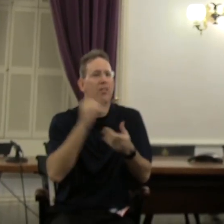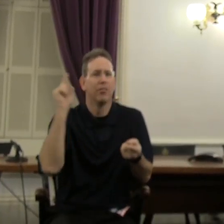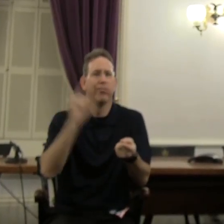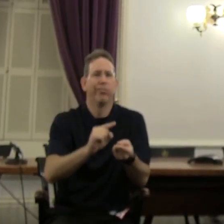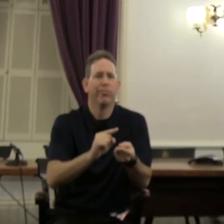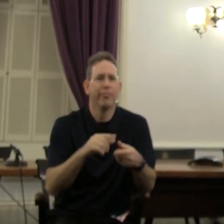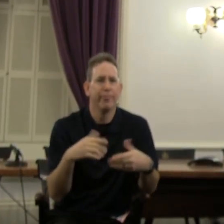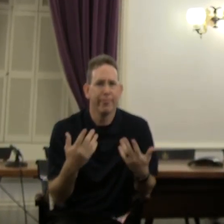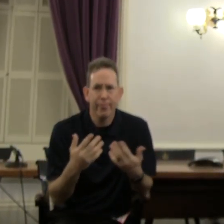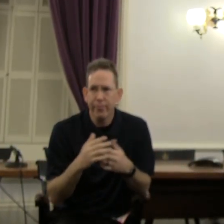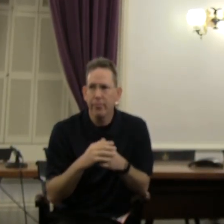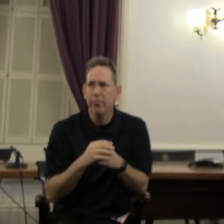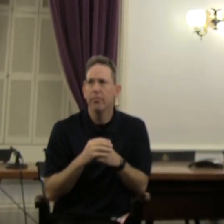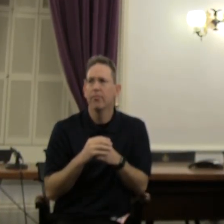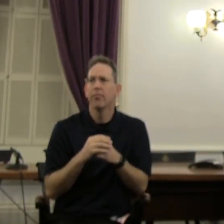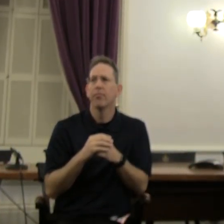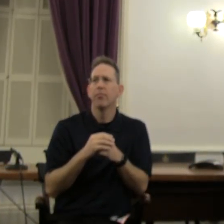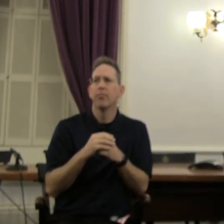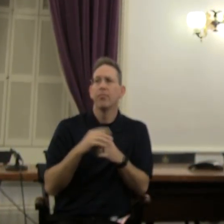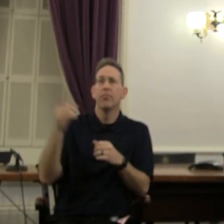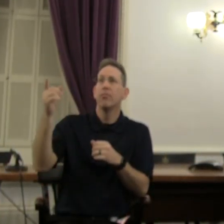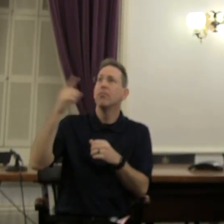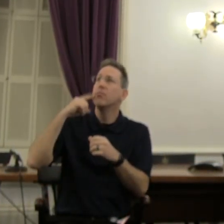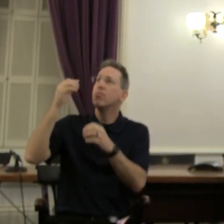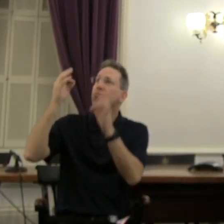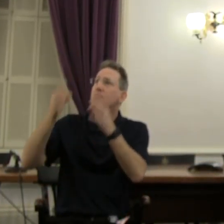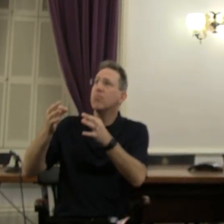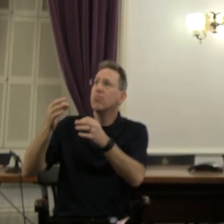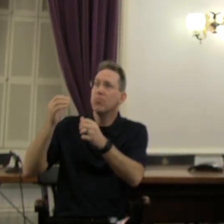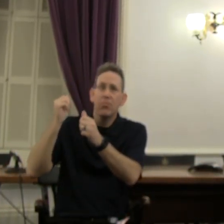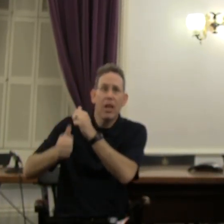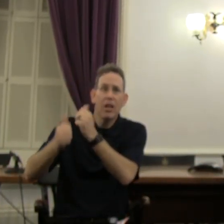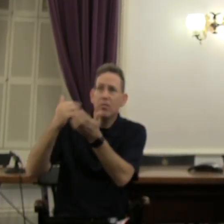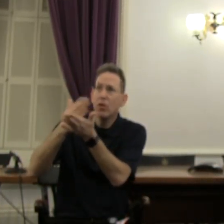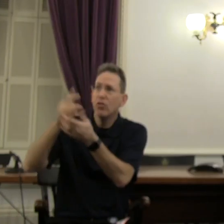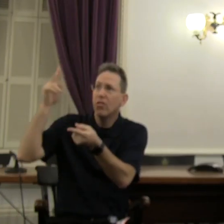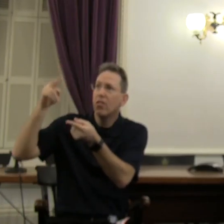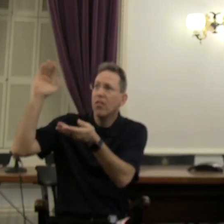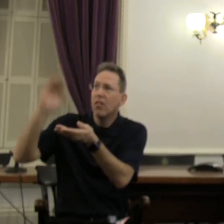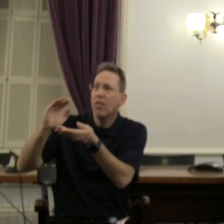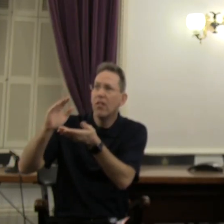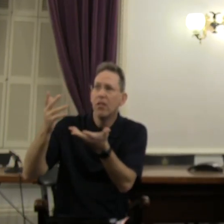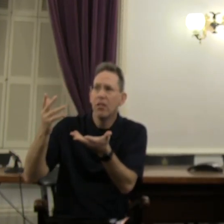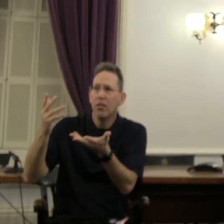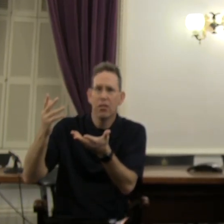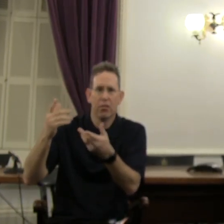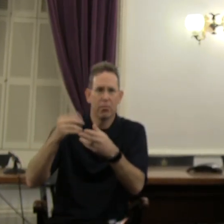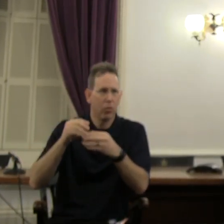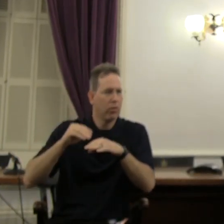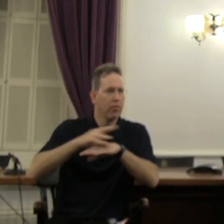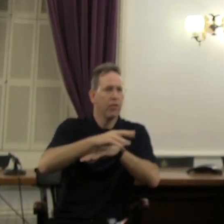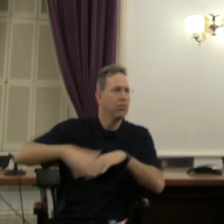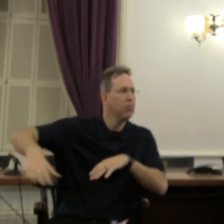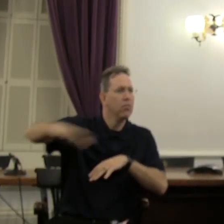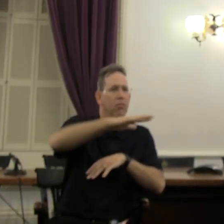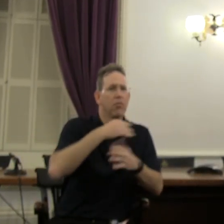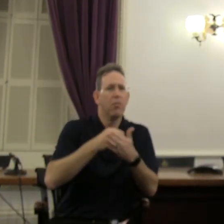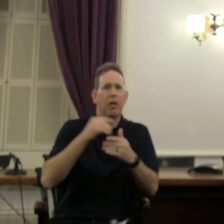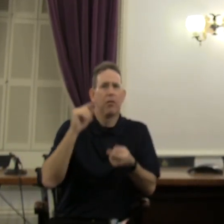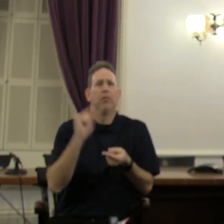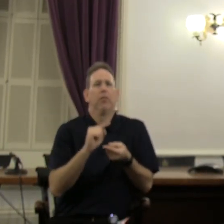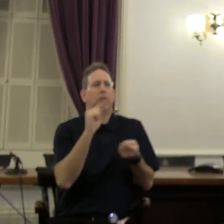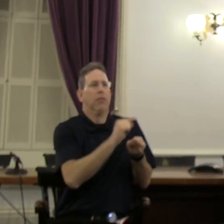restored funding from the February 9th bipartisan budget deal by setting funding levels far below what the agreement calls